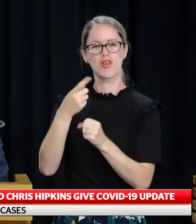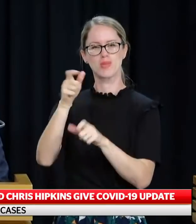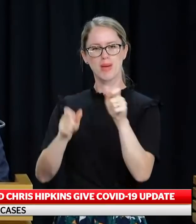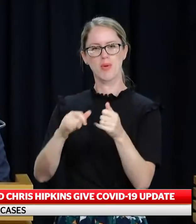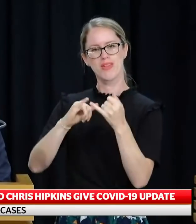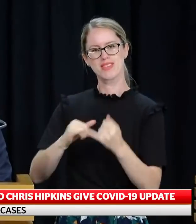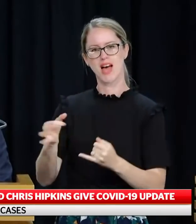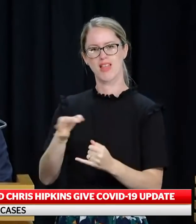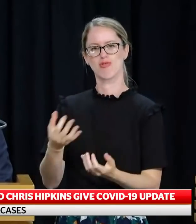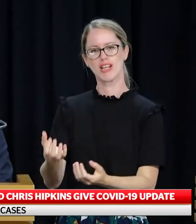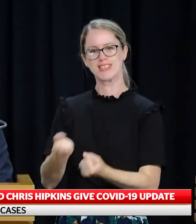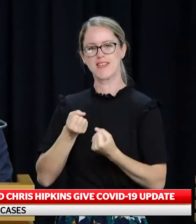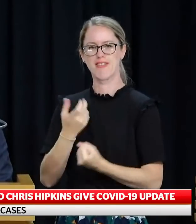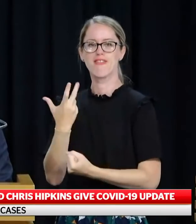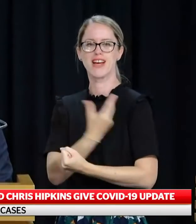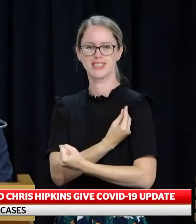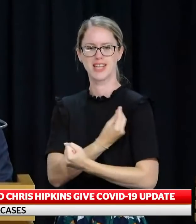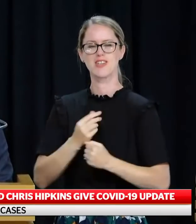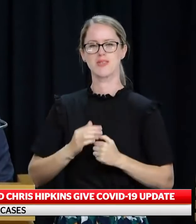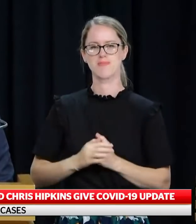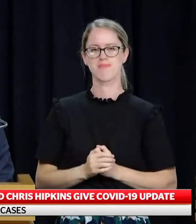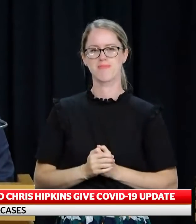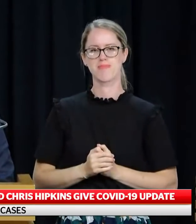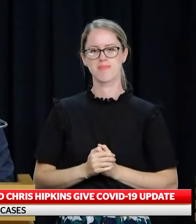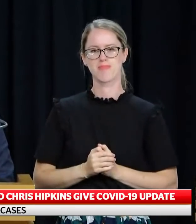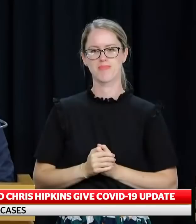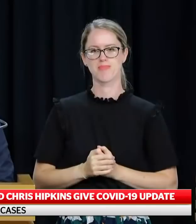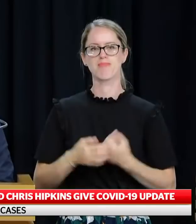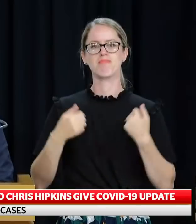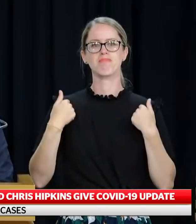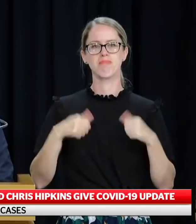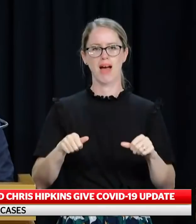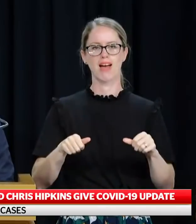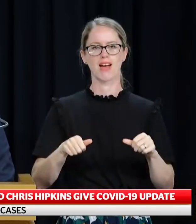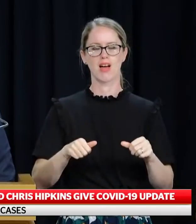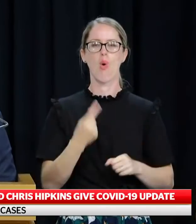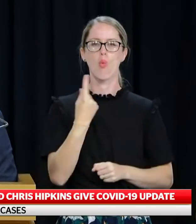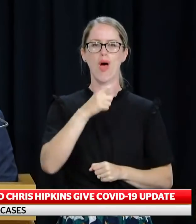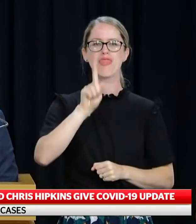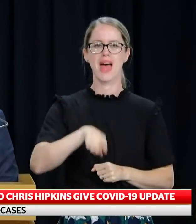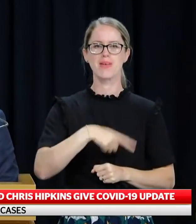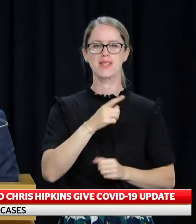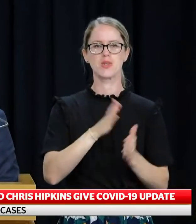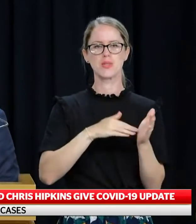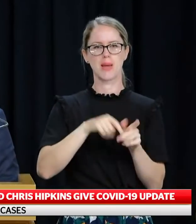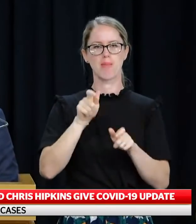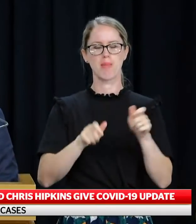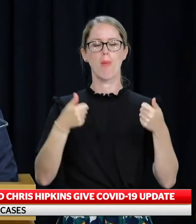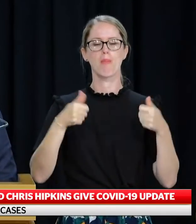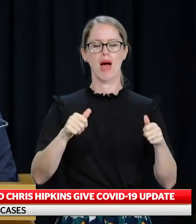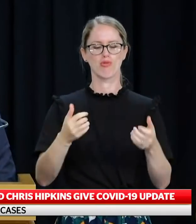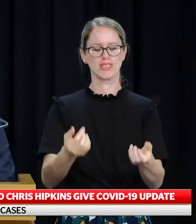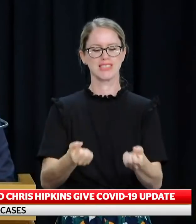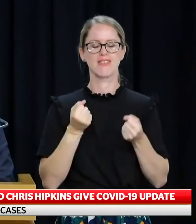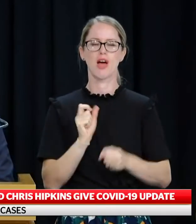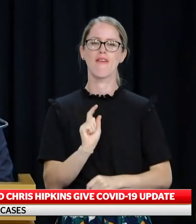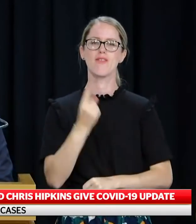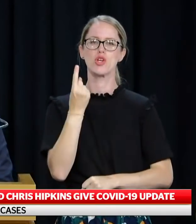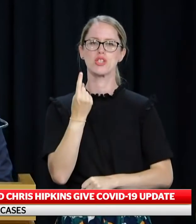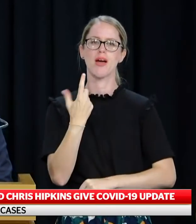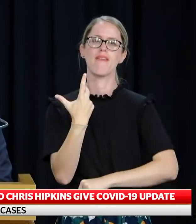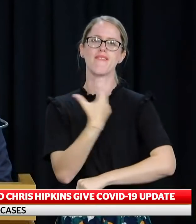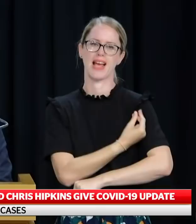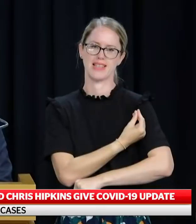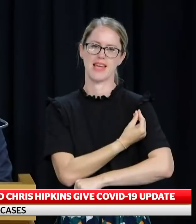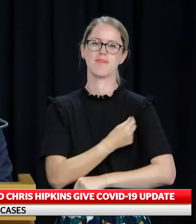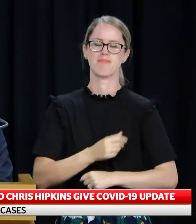receive their vaccinations. This passes a milestone for us, the first 1,000 New Zealanders receiving their first dose of